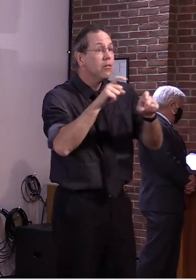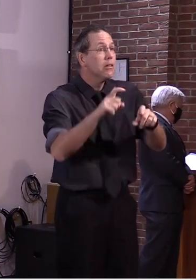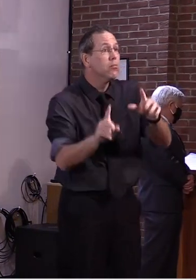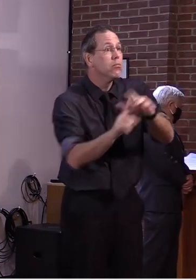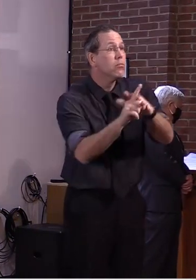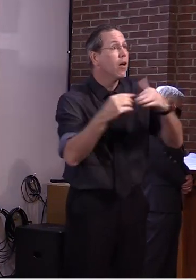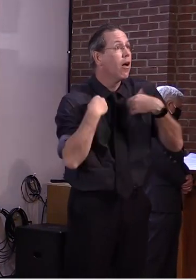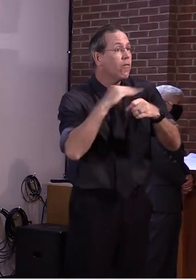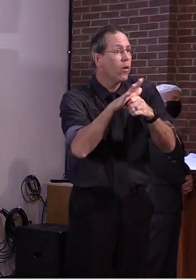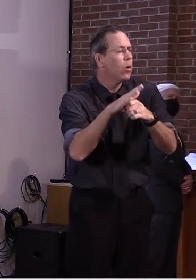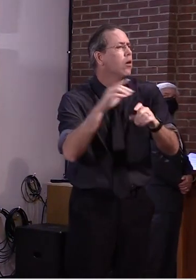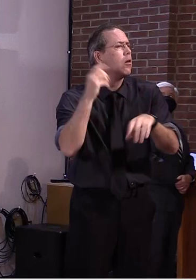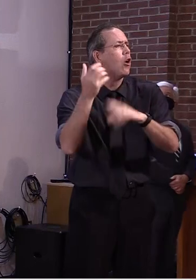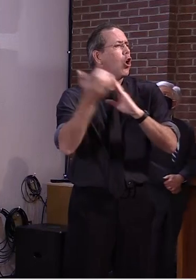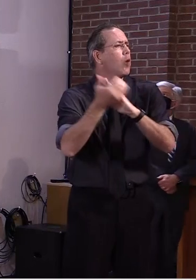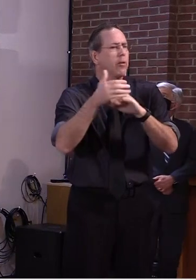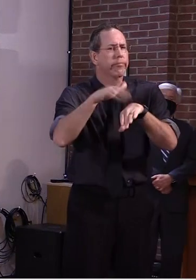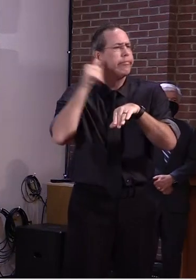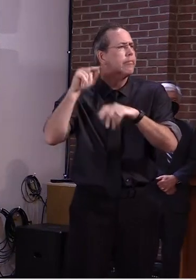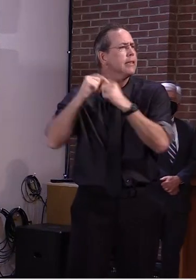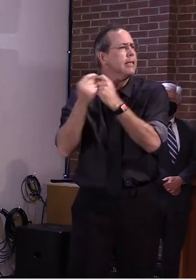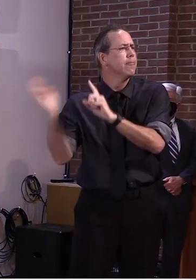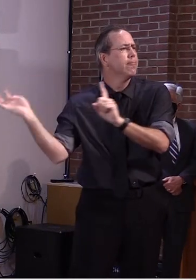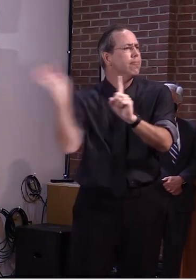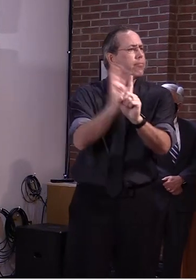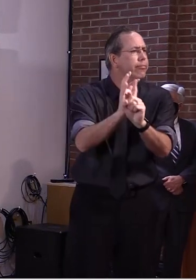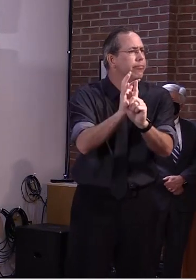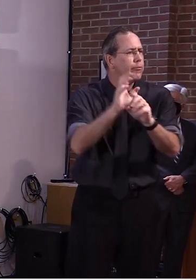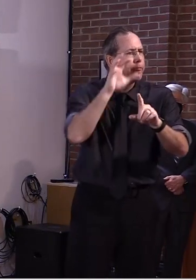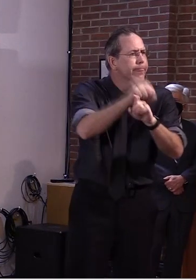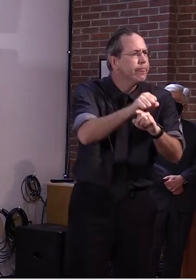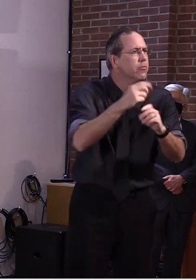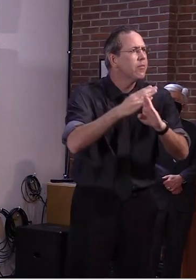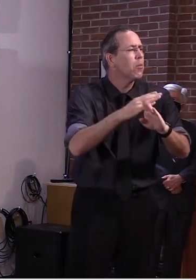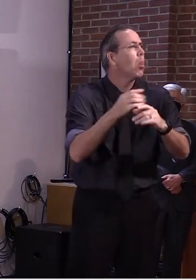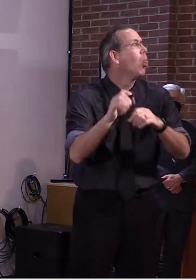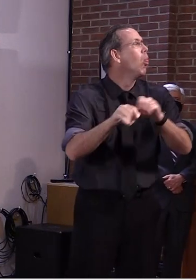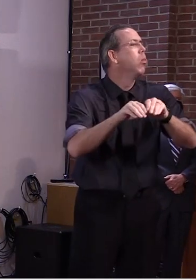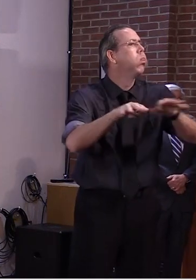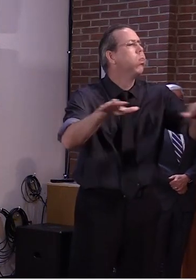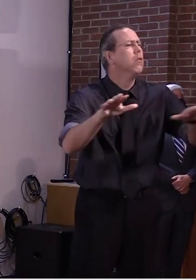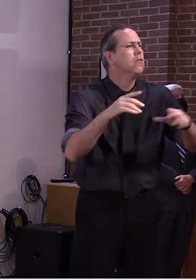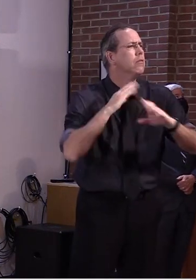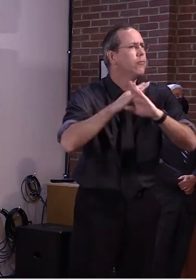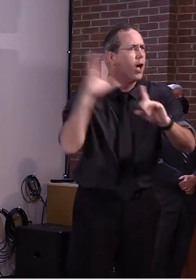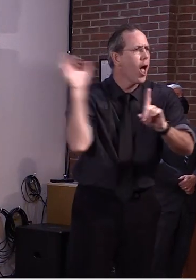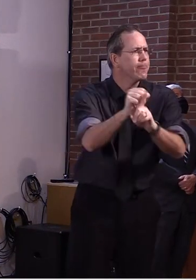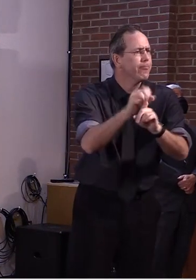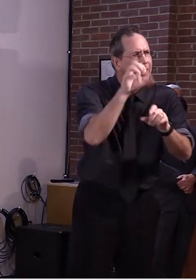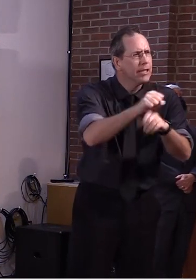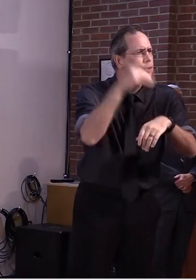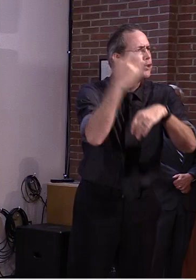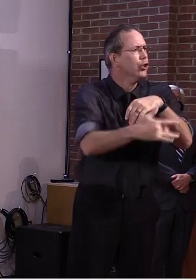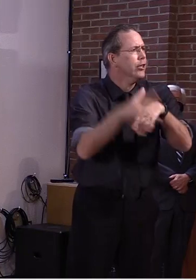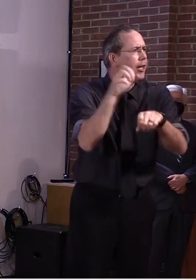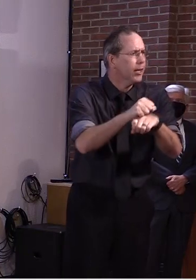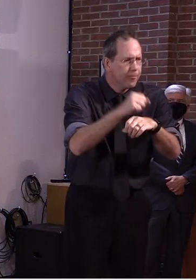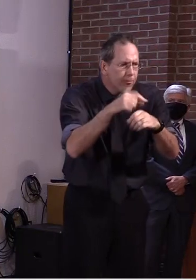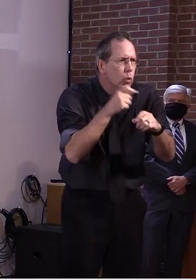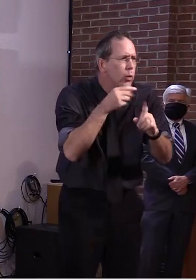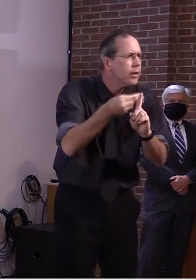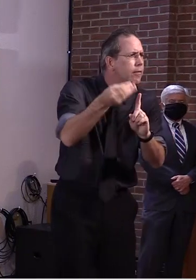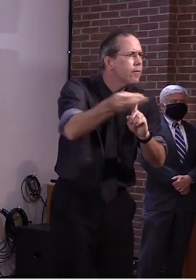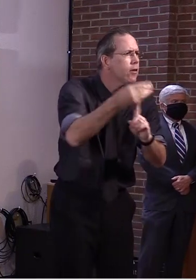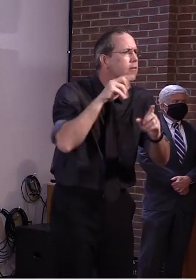to finding and containing cases in clusters before they become outbreaks, which is critical to keeping our schools